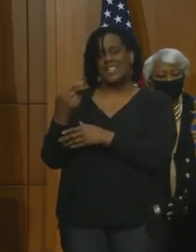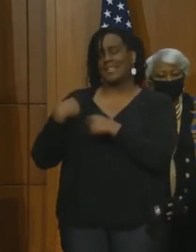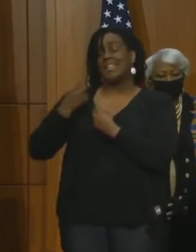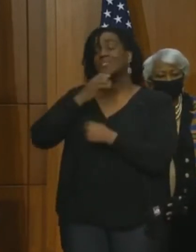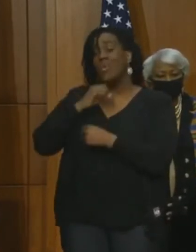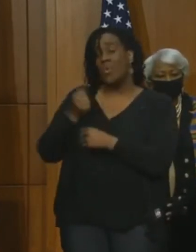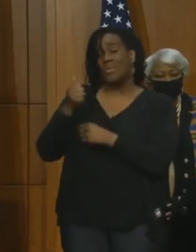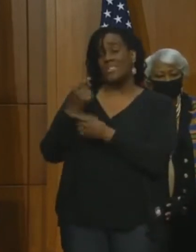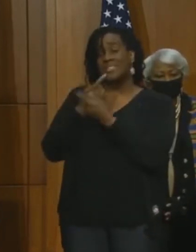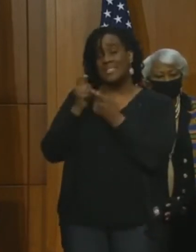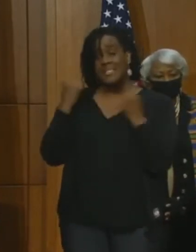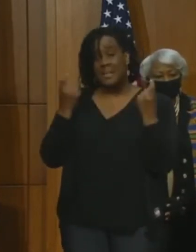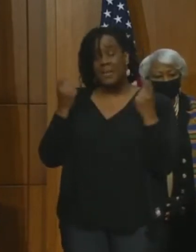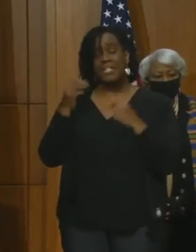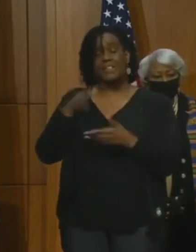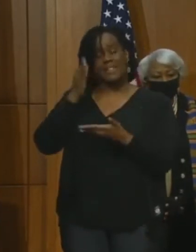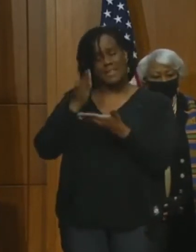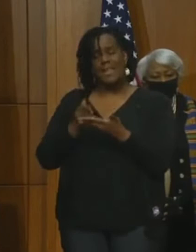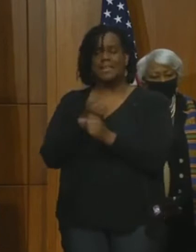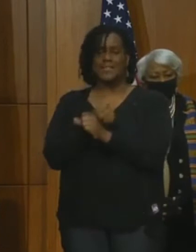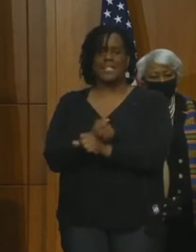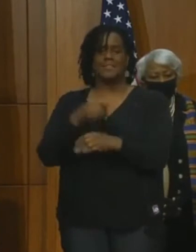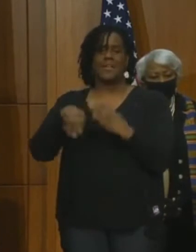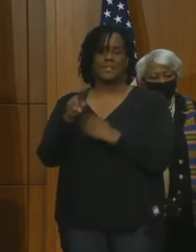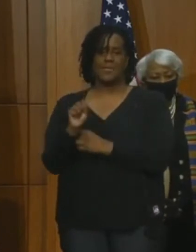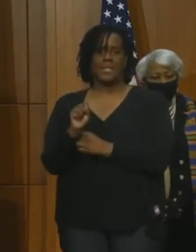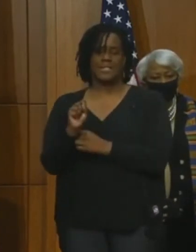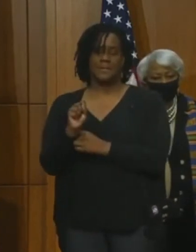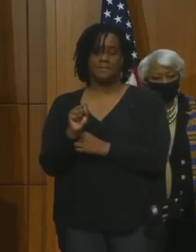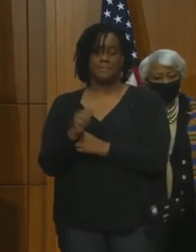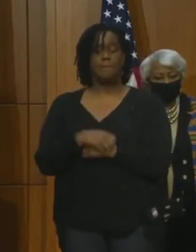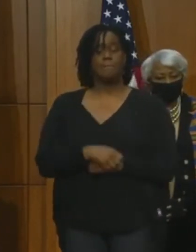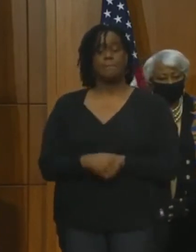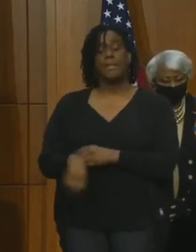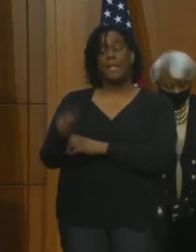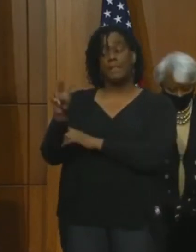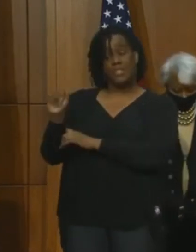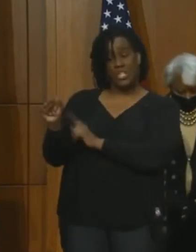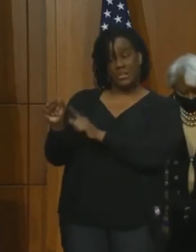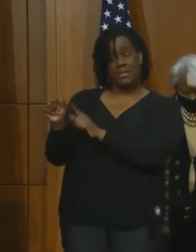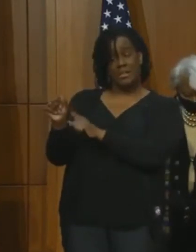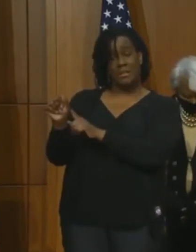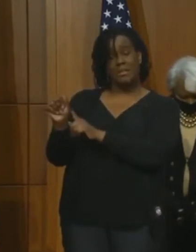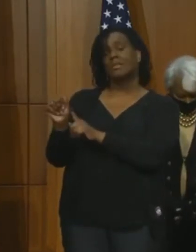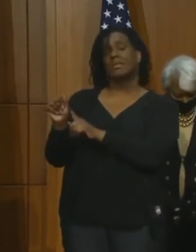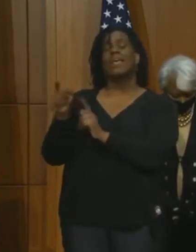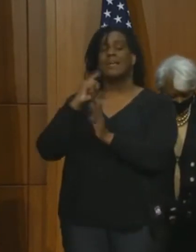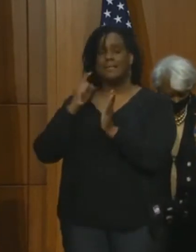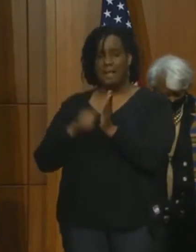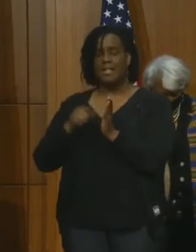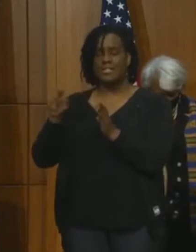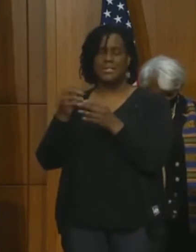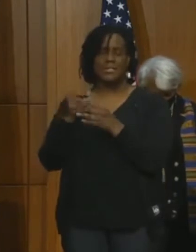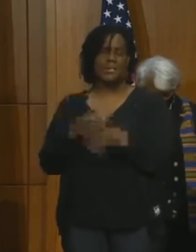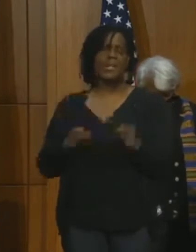of the end of slavery in the United States. Virginia has acknowledged this important milestone with